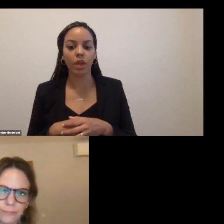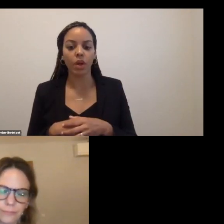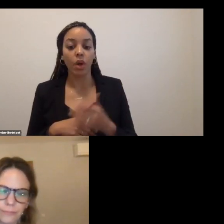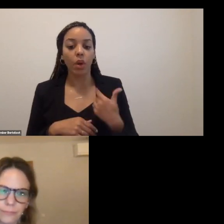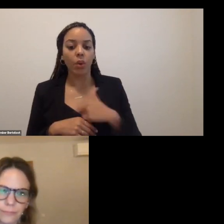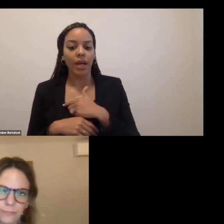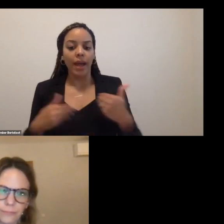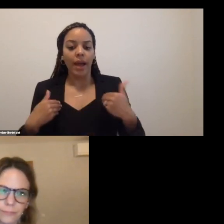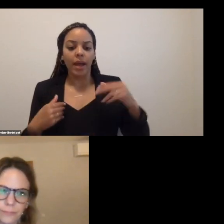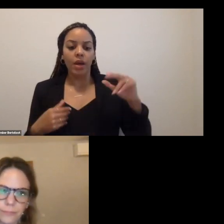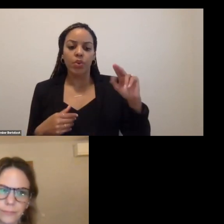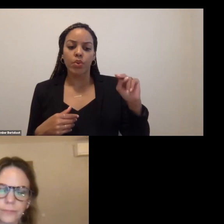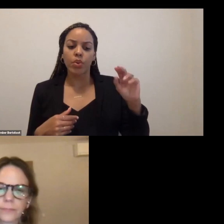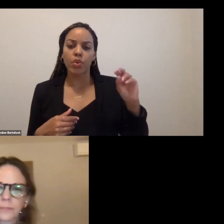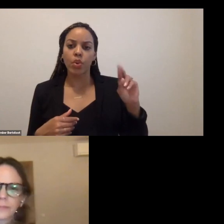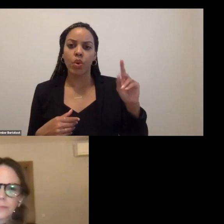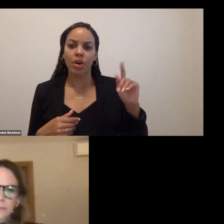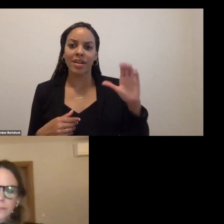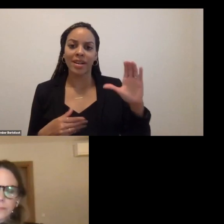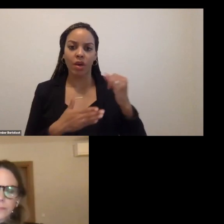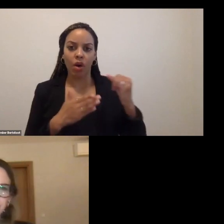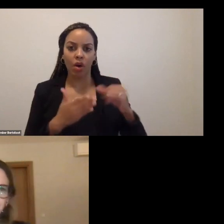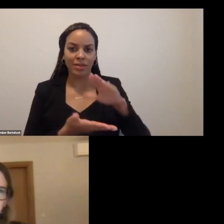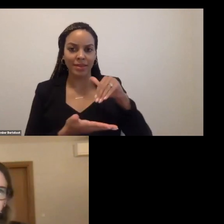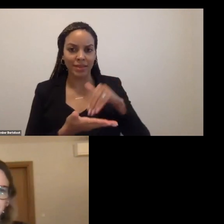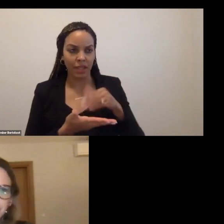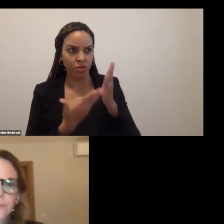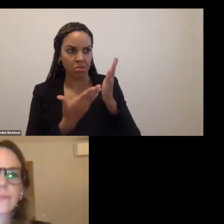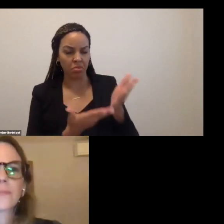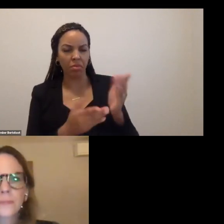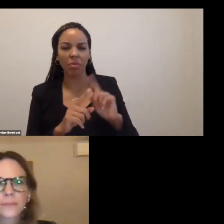Arts Center, but as we know, it was